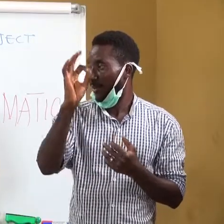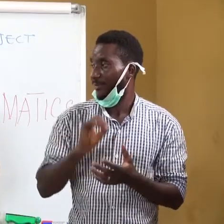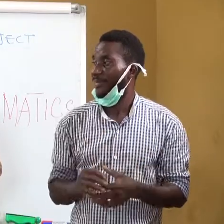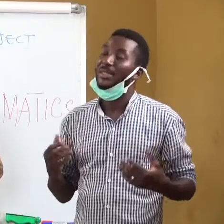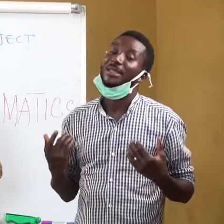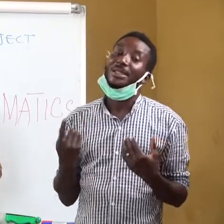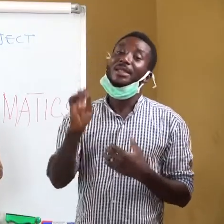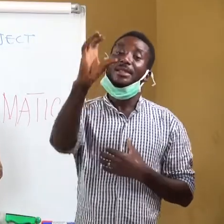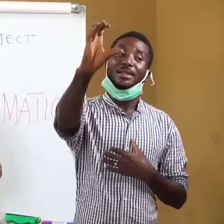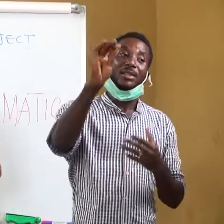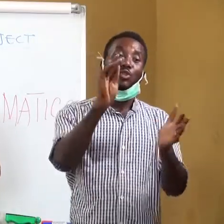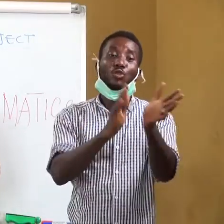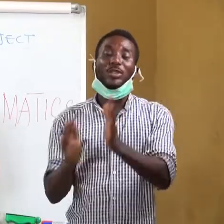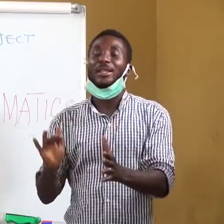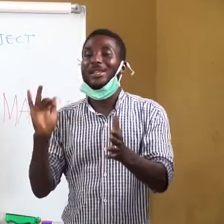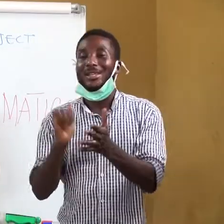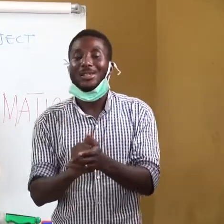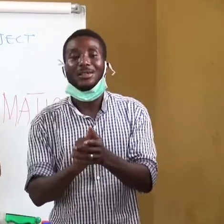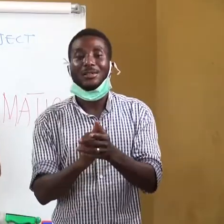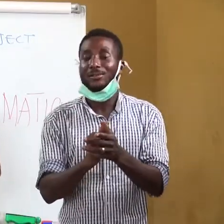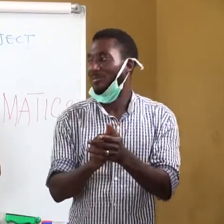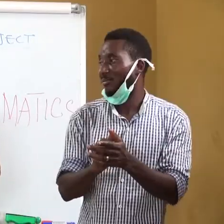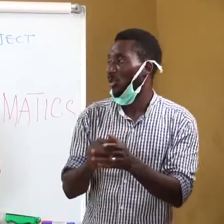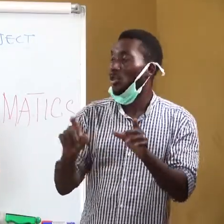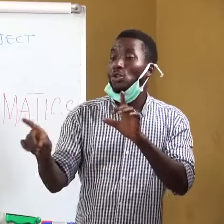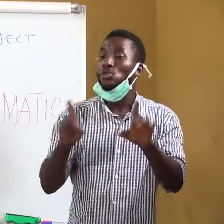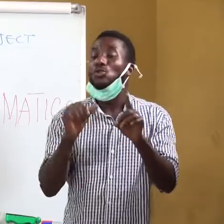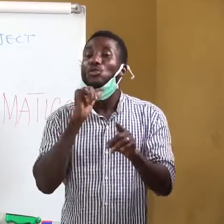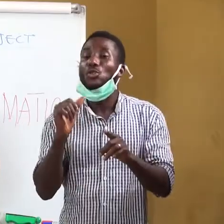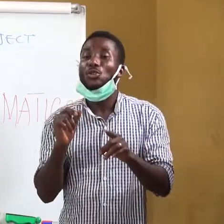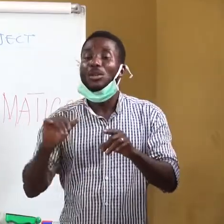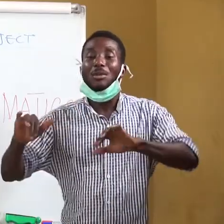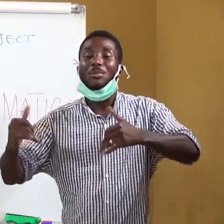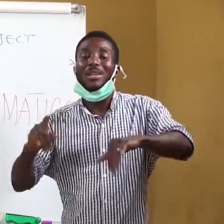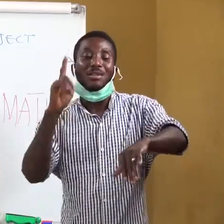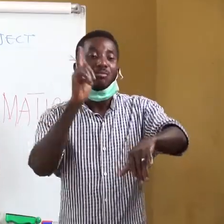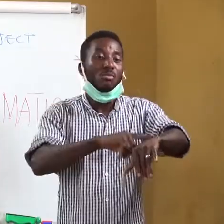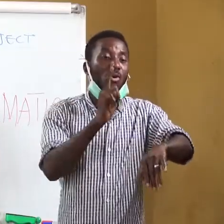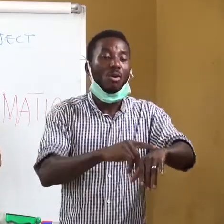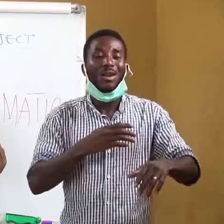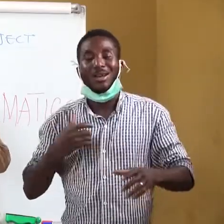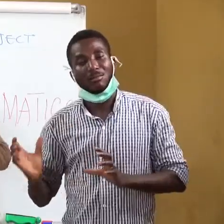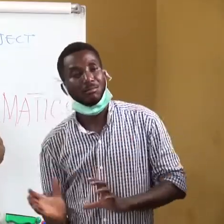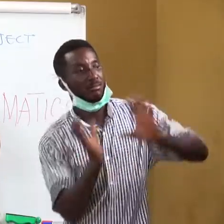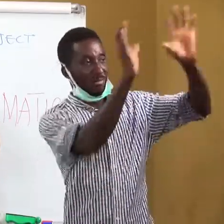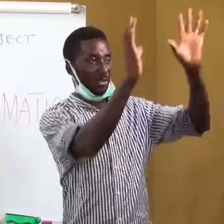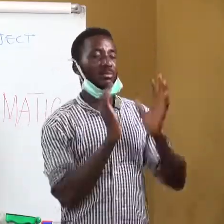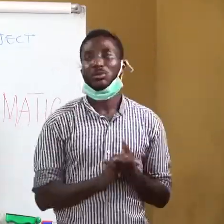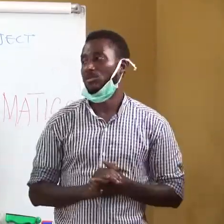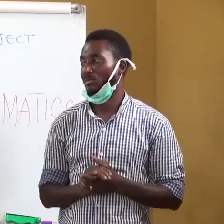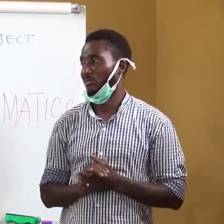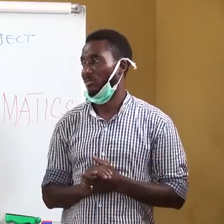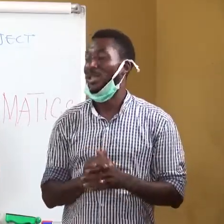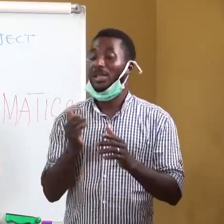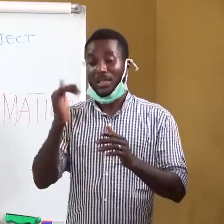C, students that neither play football nor basketball, meaning those that do not play any of the